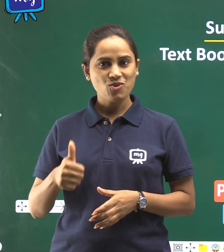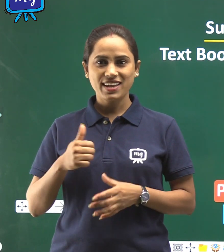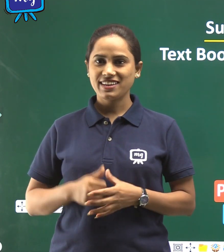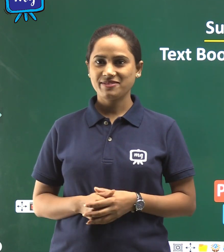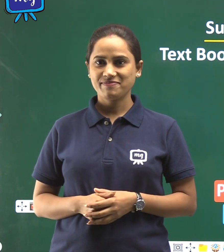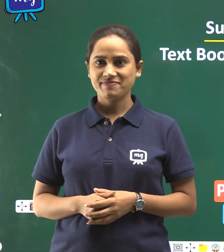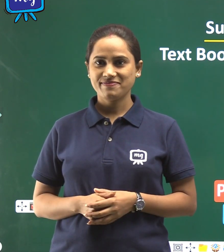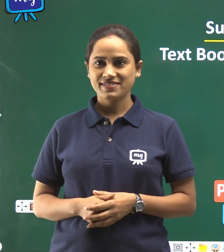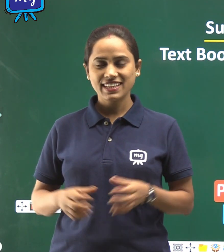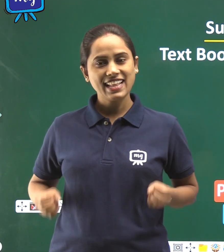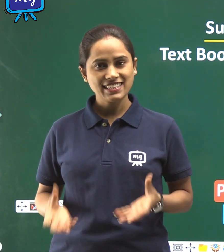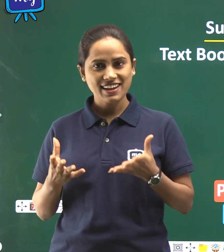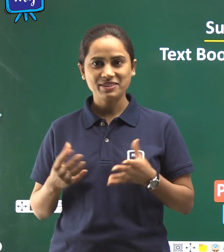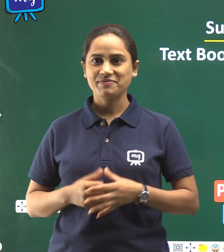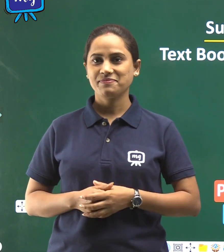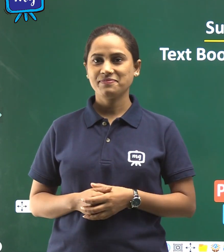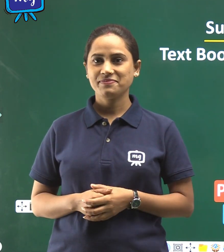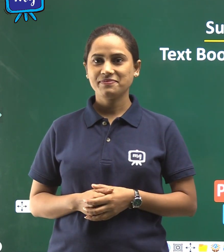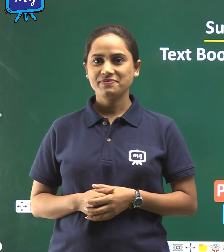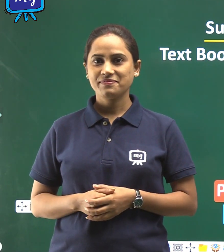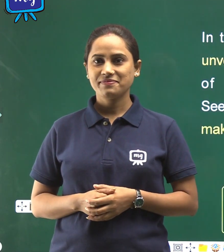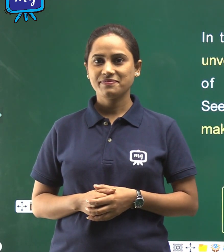Okay, let's start.